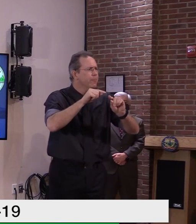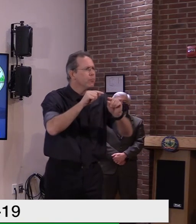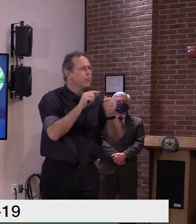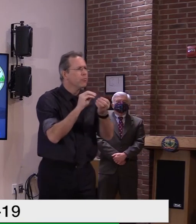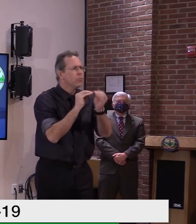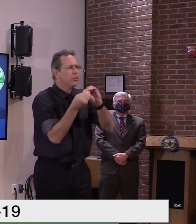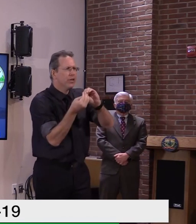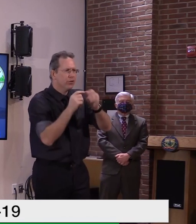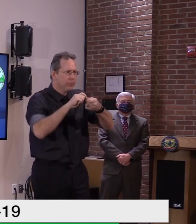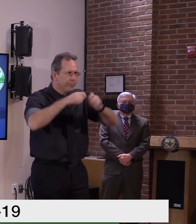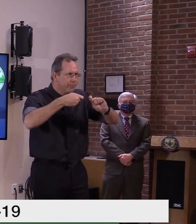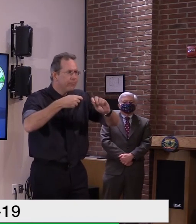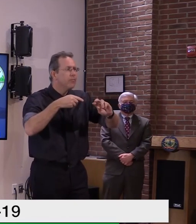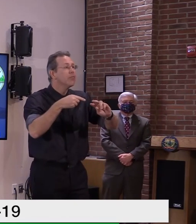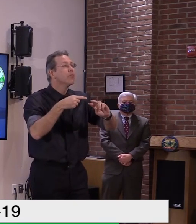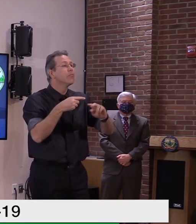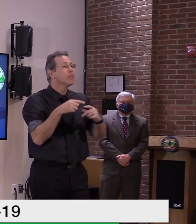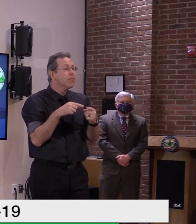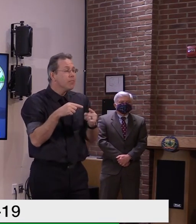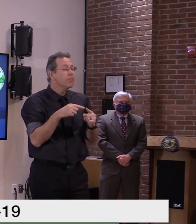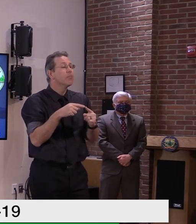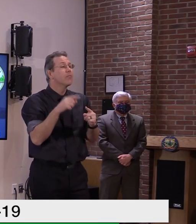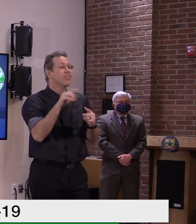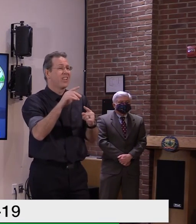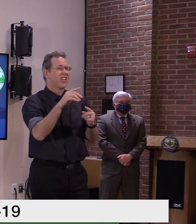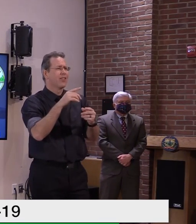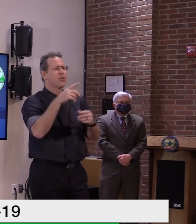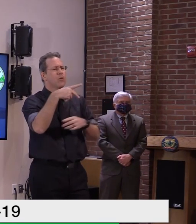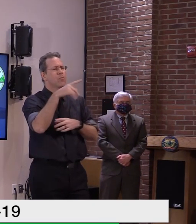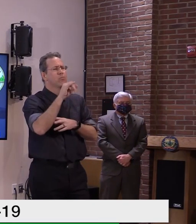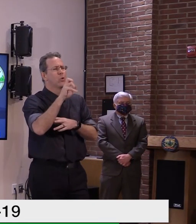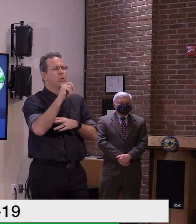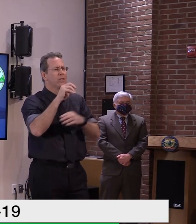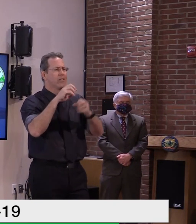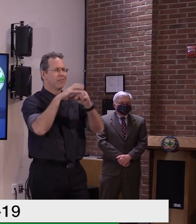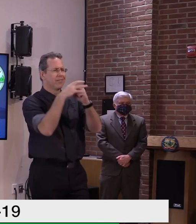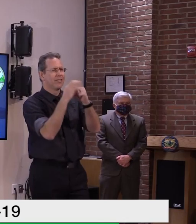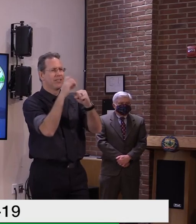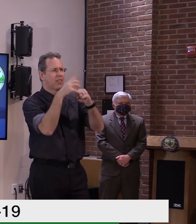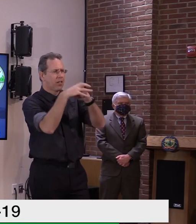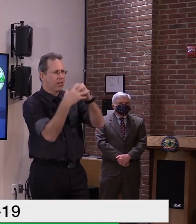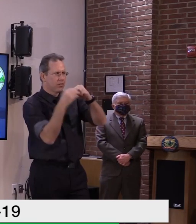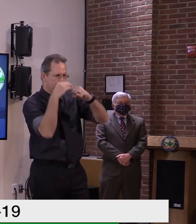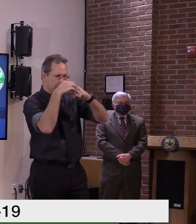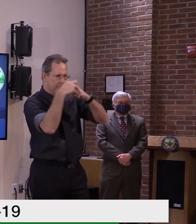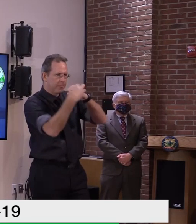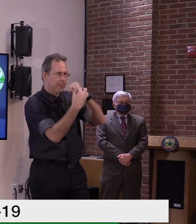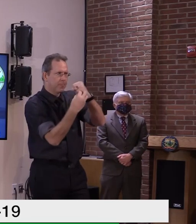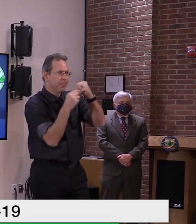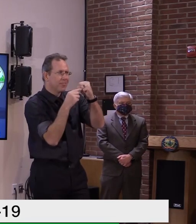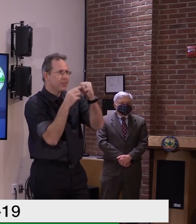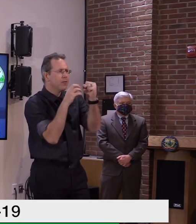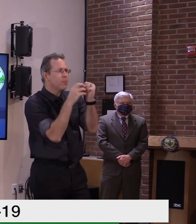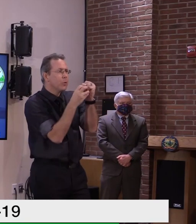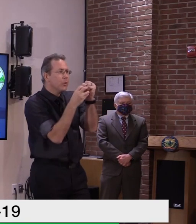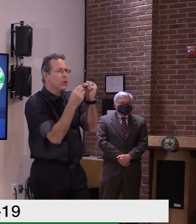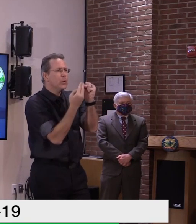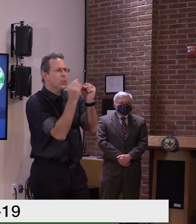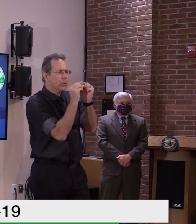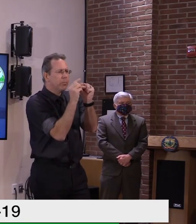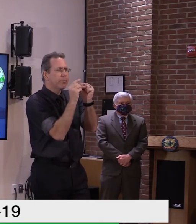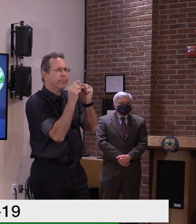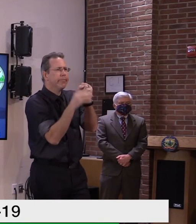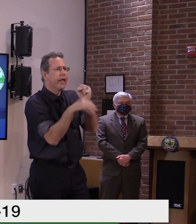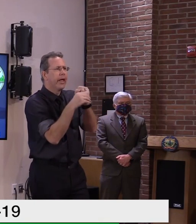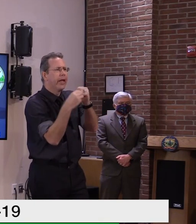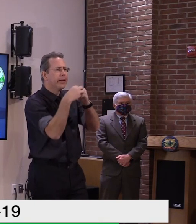we call the spike protein that the vaccines are made against, et cetera. And